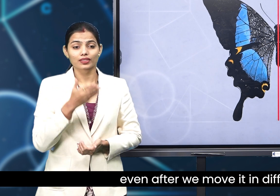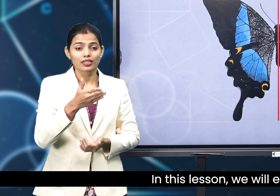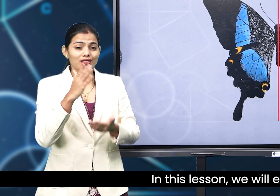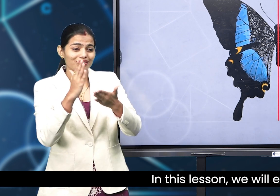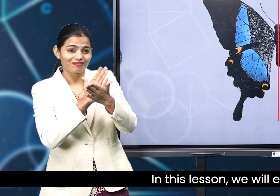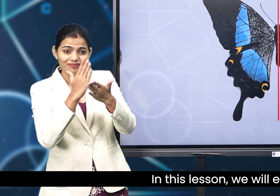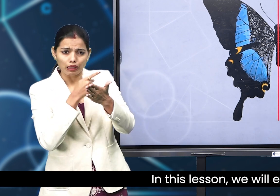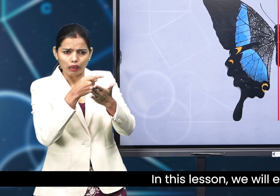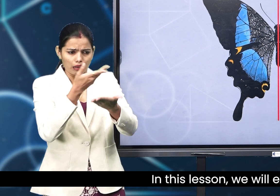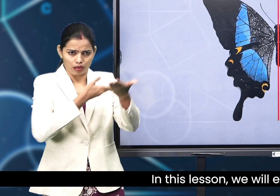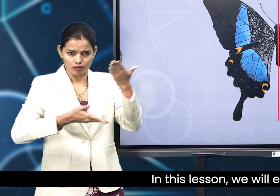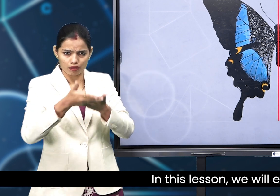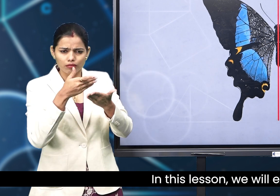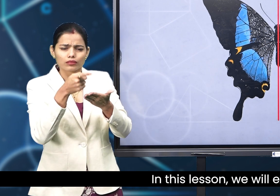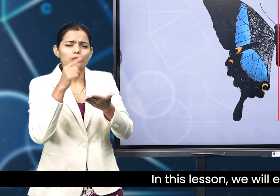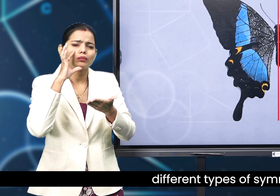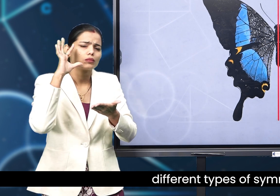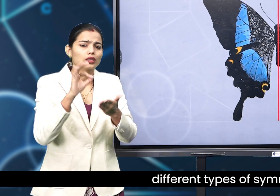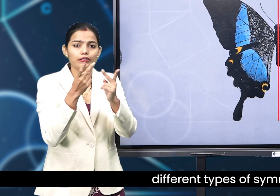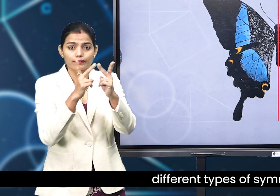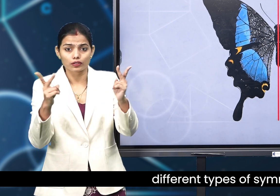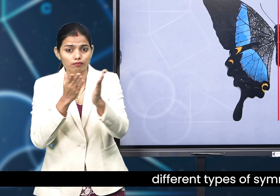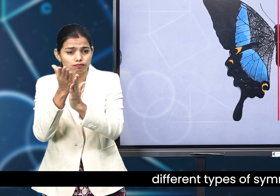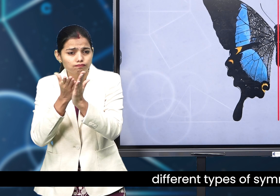In this lesson, we will explore different types of symmetry,